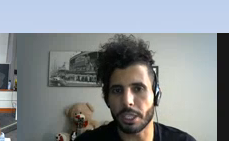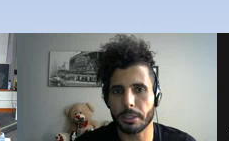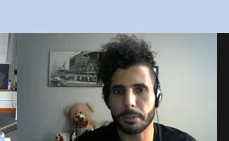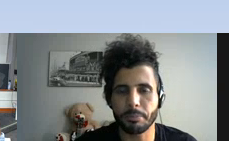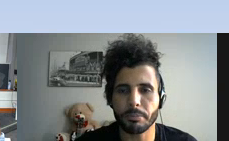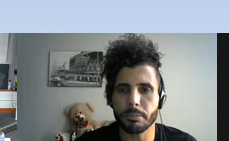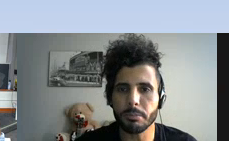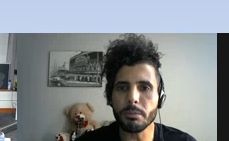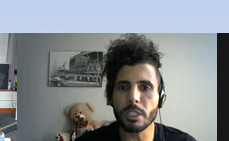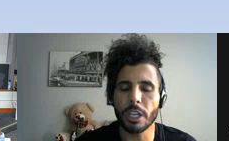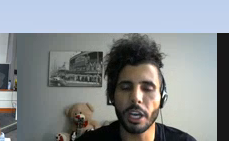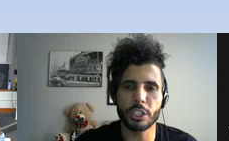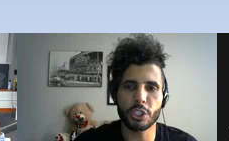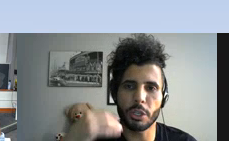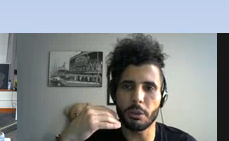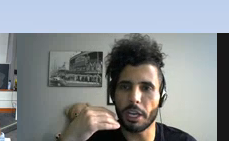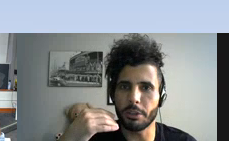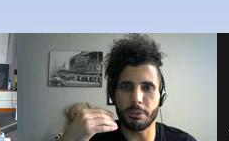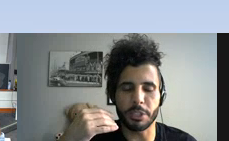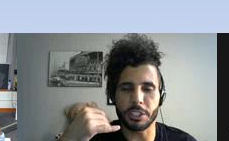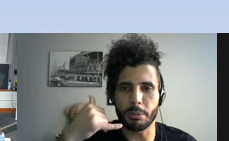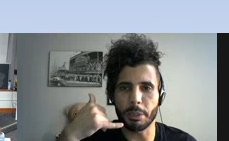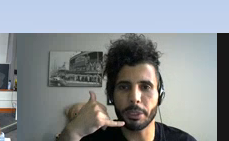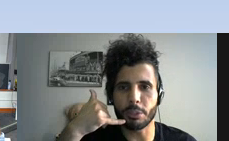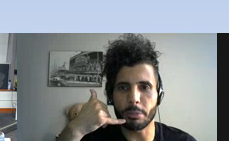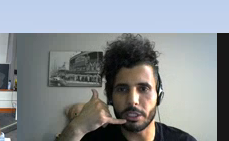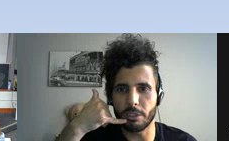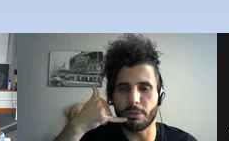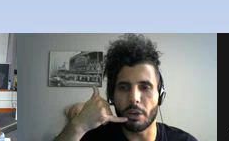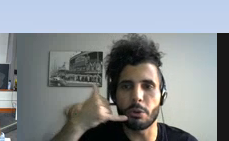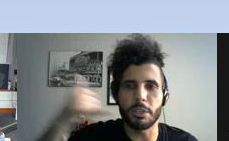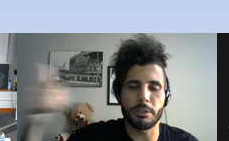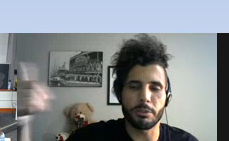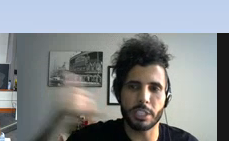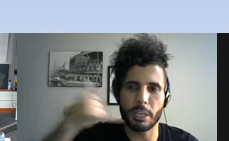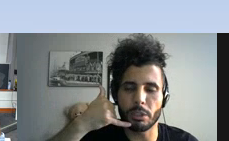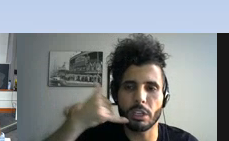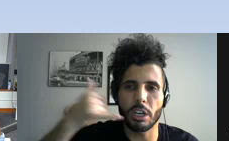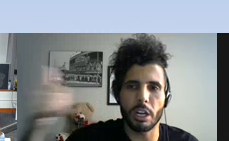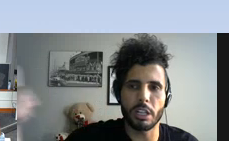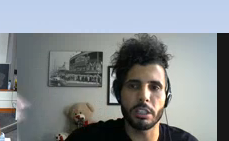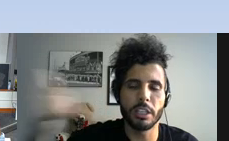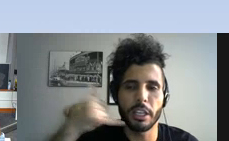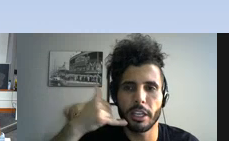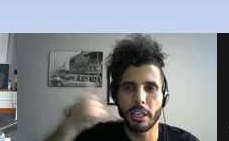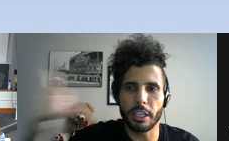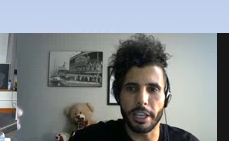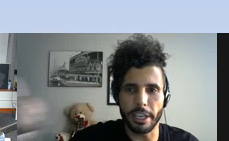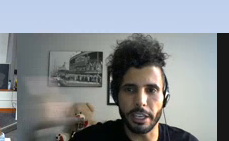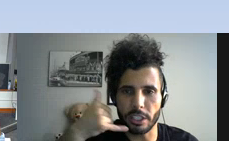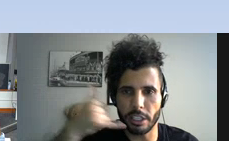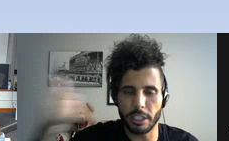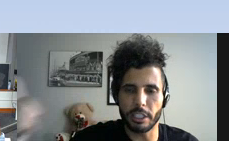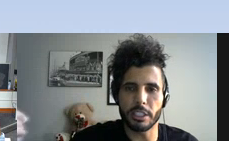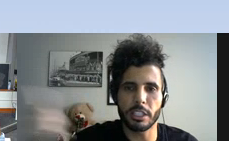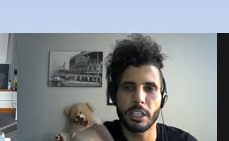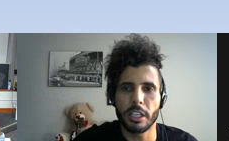object. So I don't know if you can see my picture, but phone, for example, call in ASL is